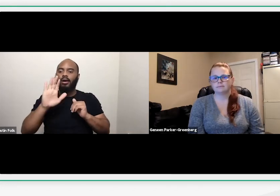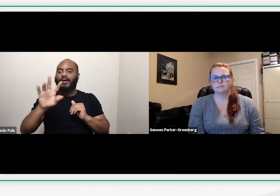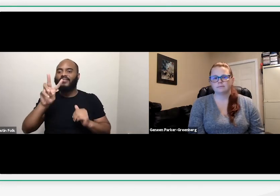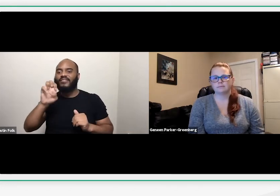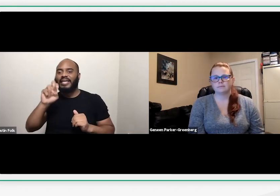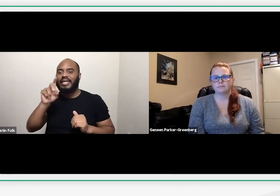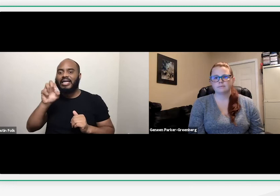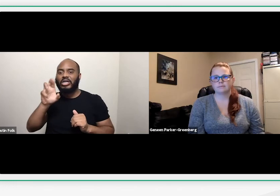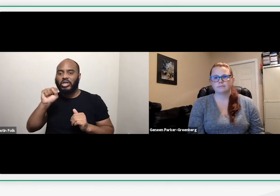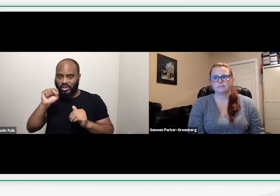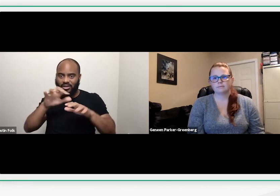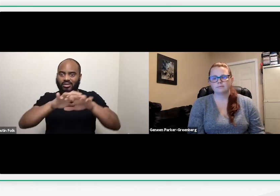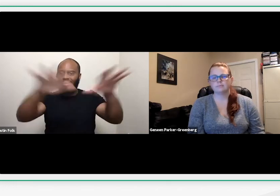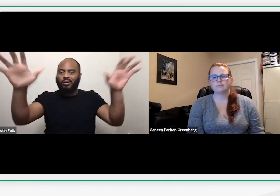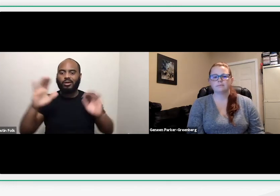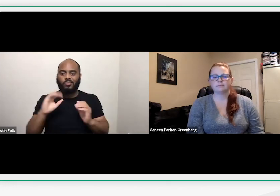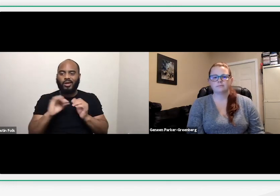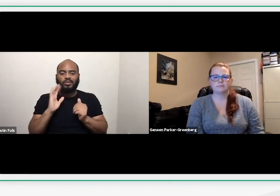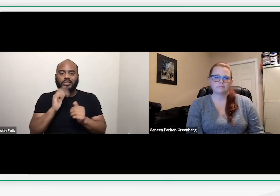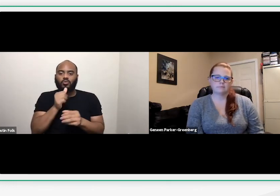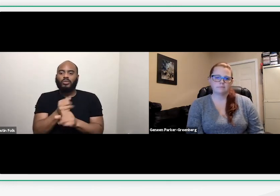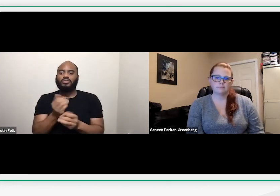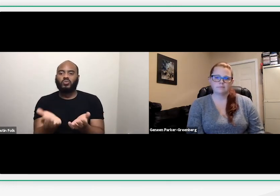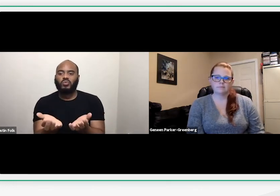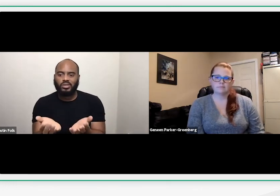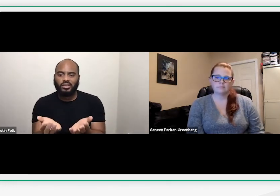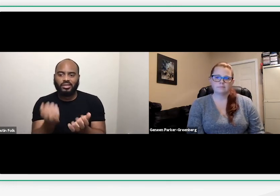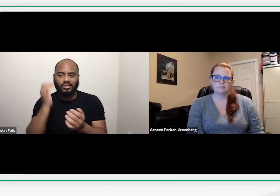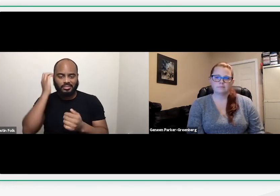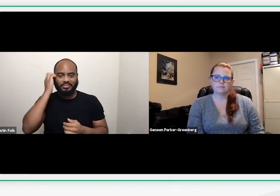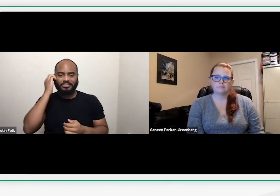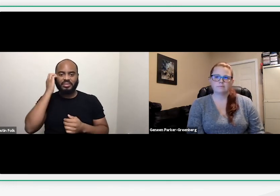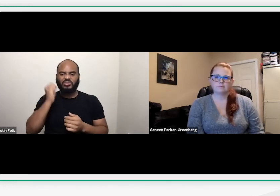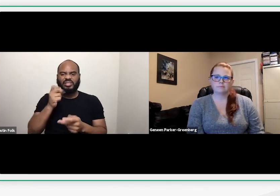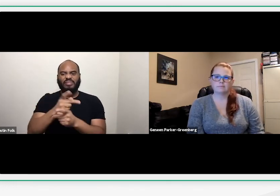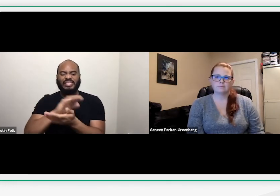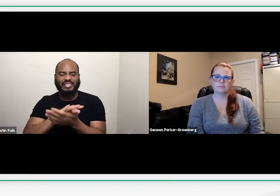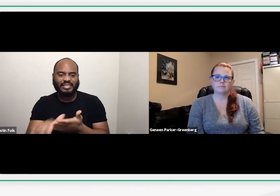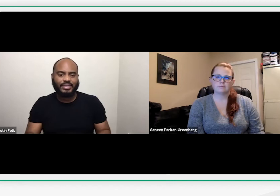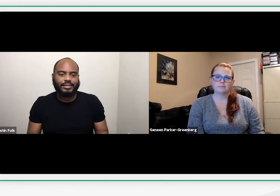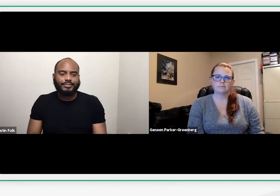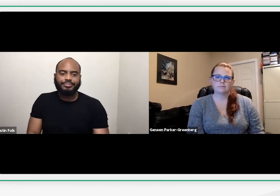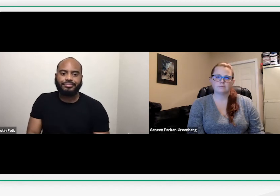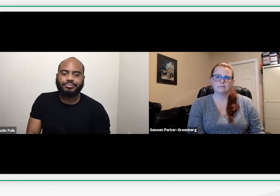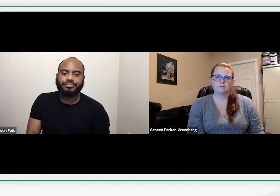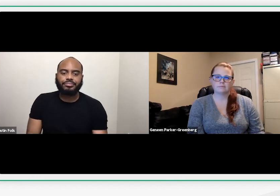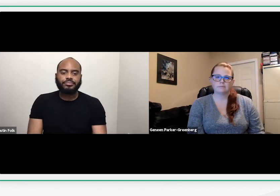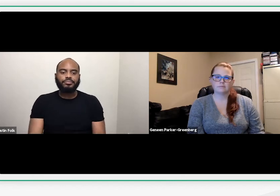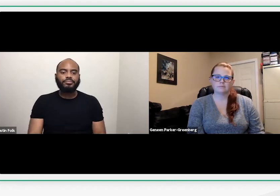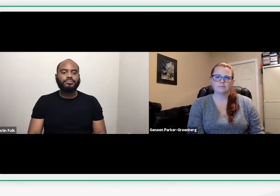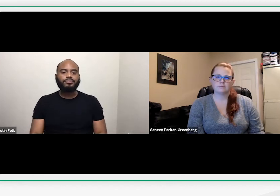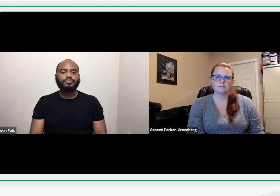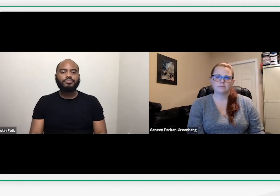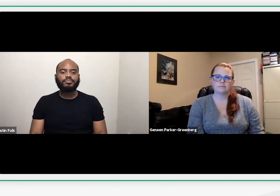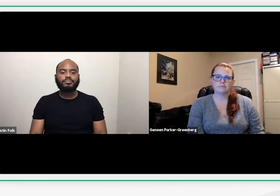because any items on your criminal record can be seen by vendors, and they're just not going to feel like placing trust in you